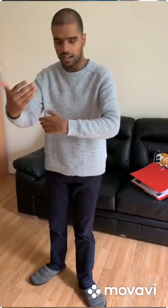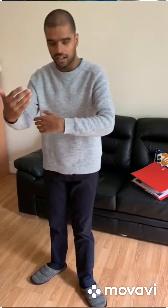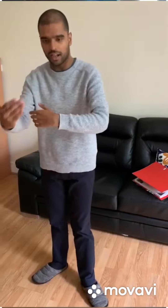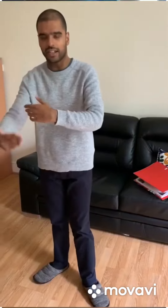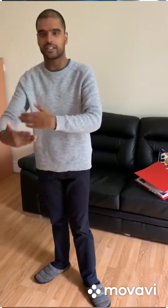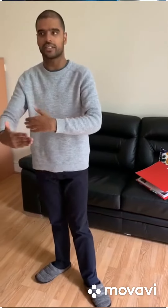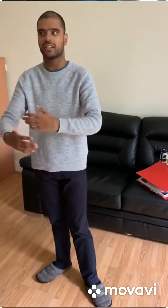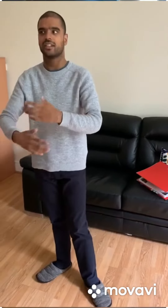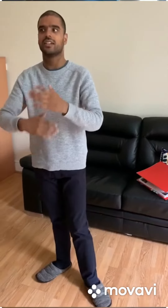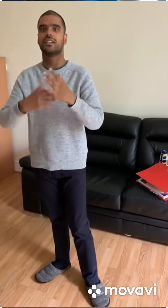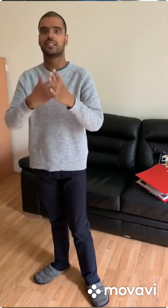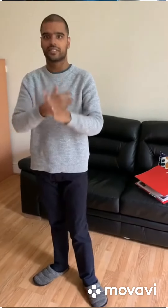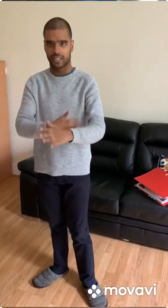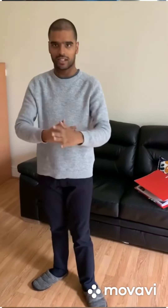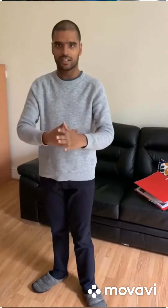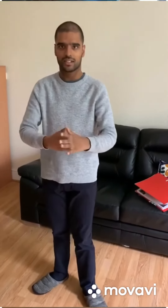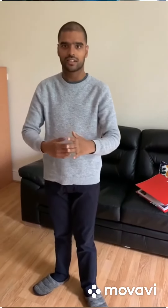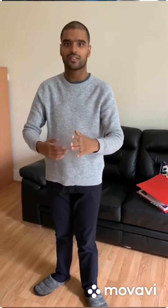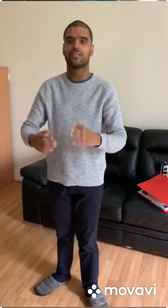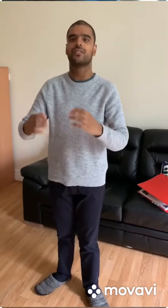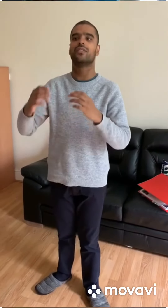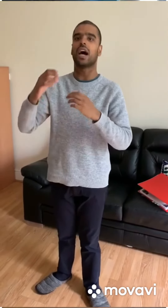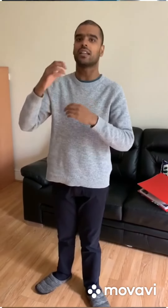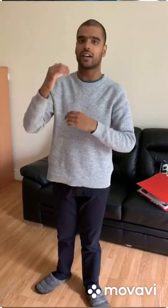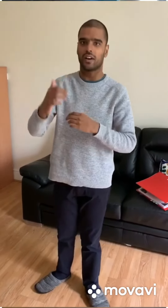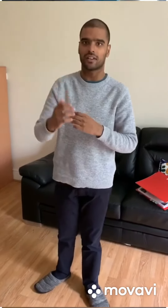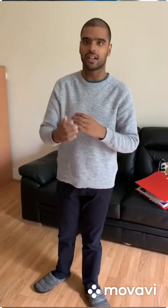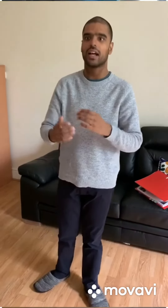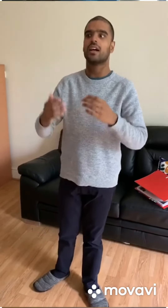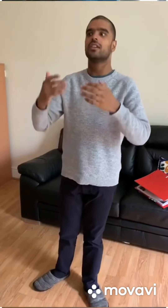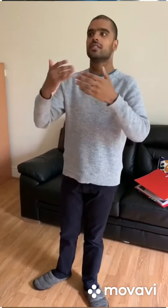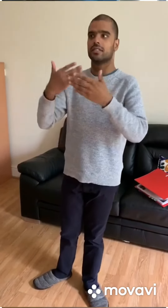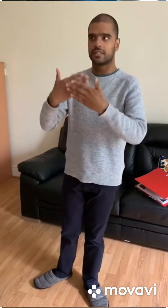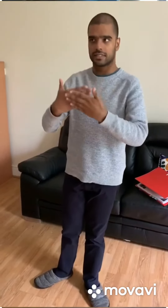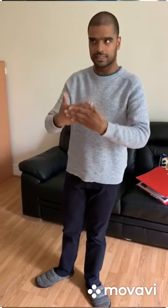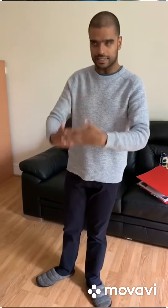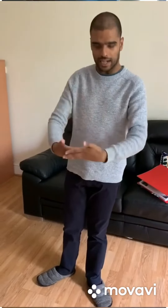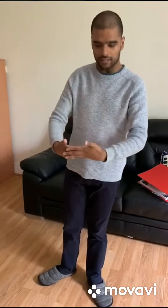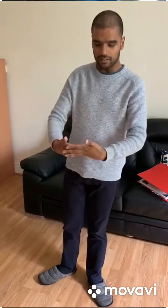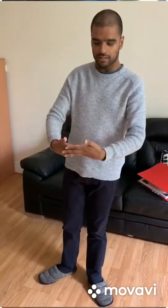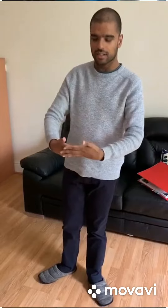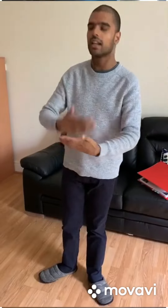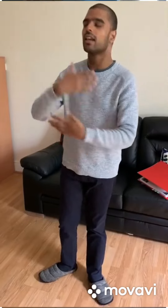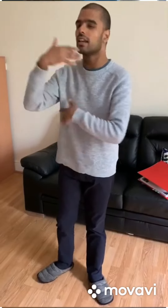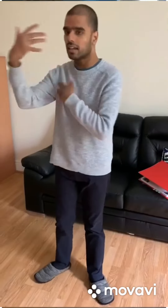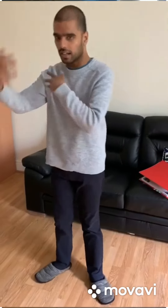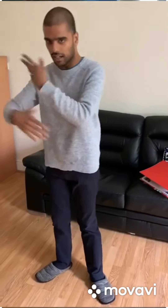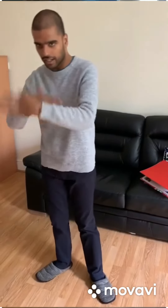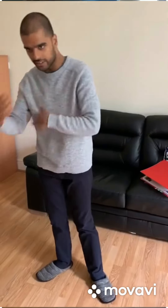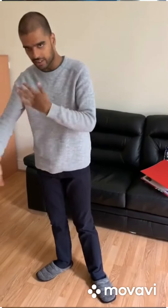Later. Yeah, done, Ali. Do it one more time. So. Later. Later.